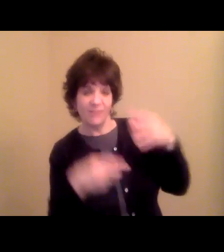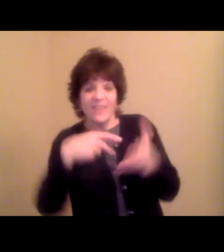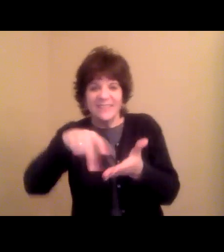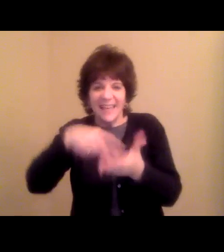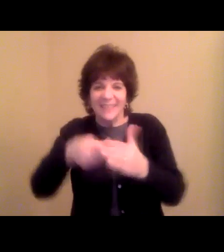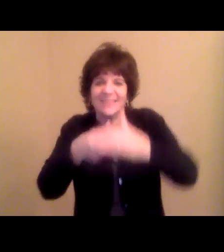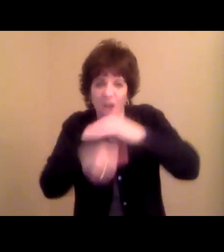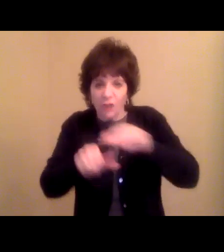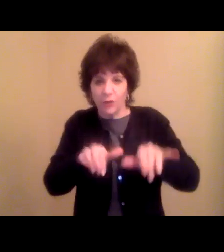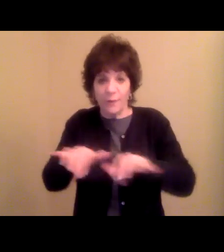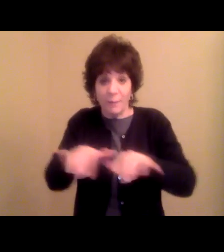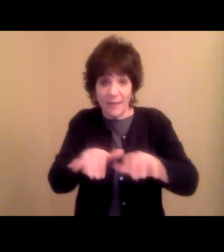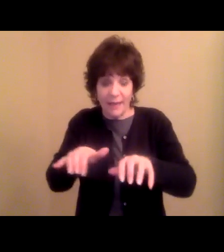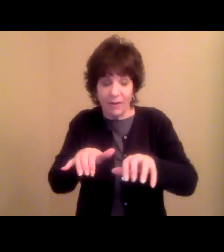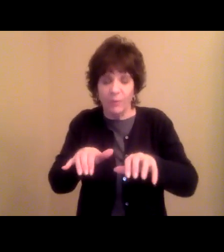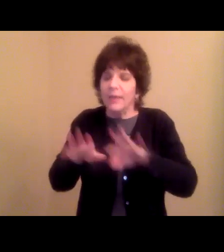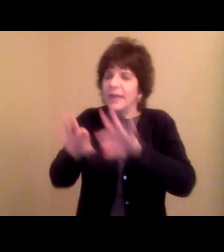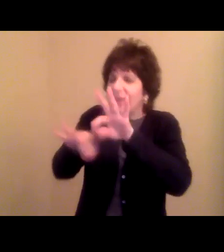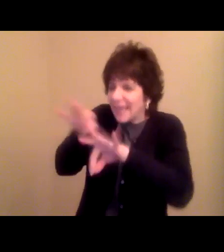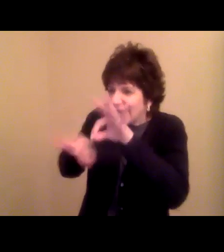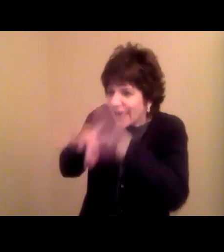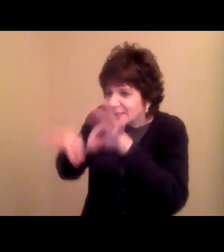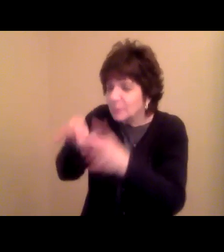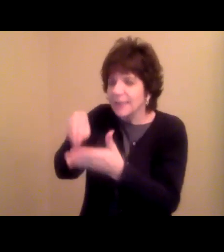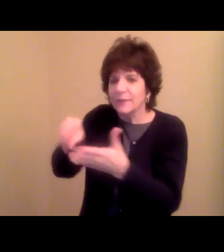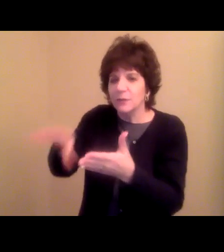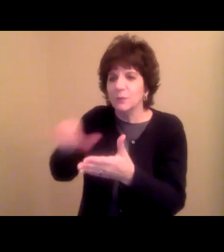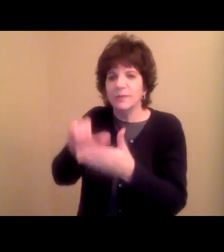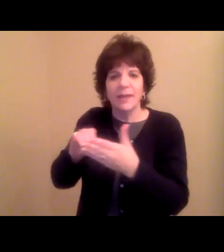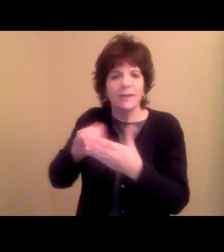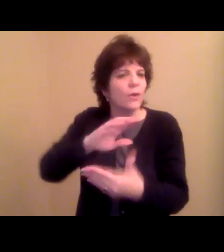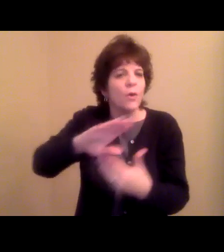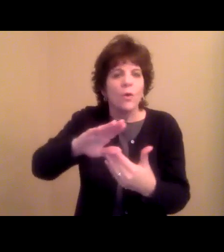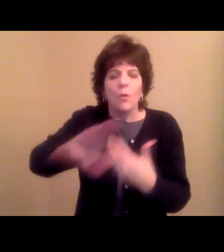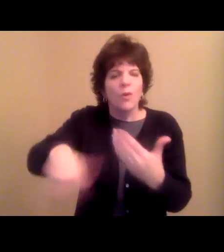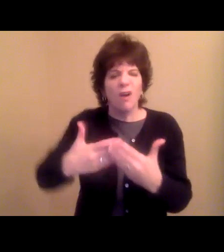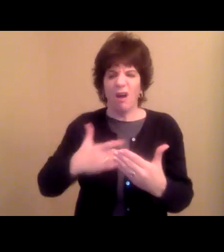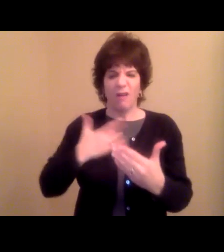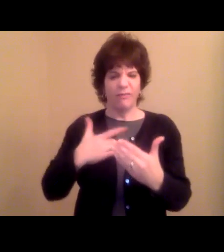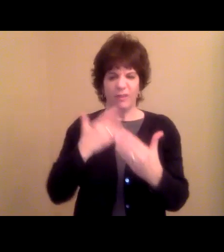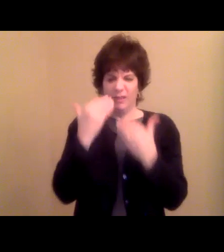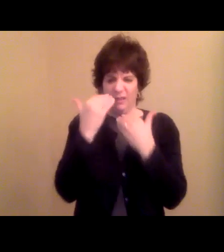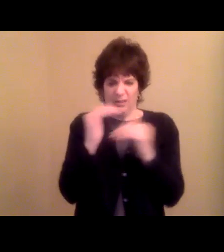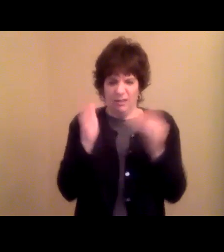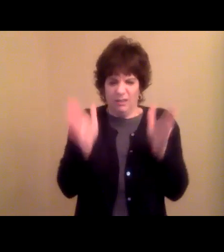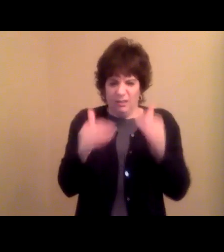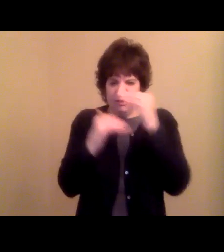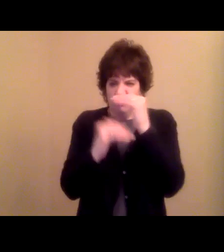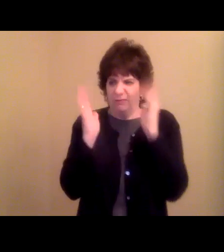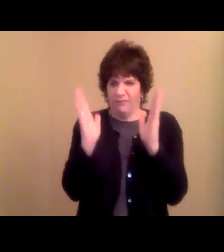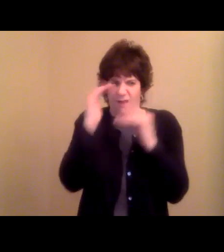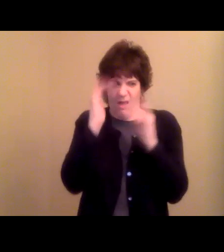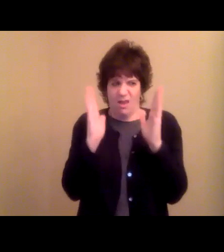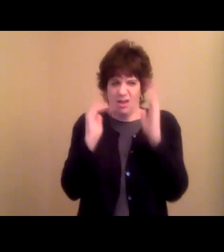piano. And I explained to them that we're all kind of feeling confined,